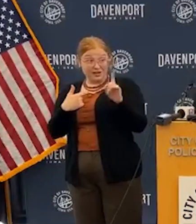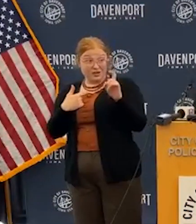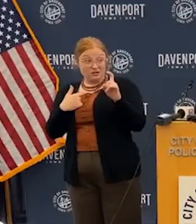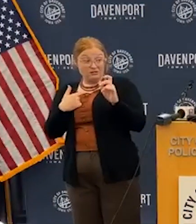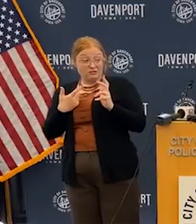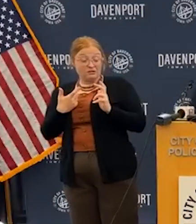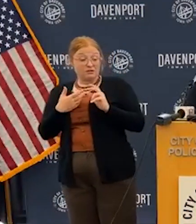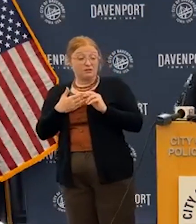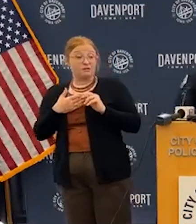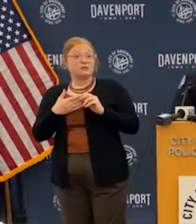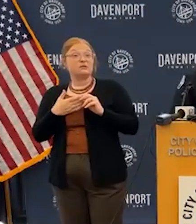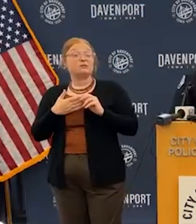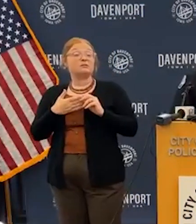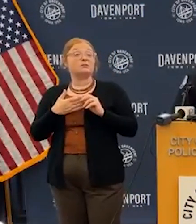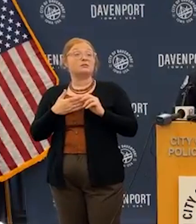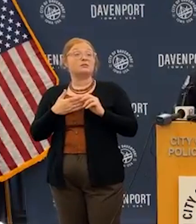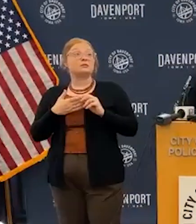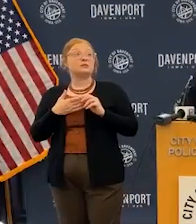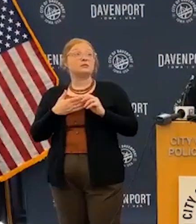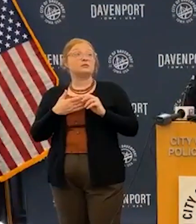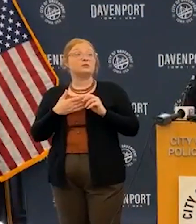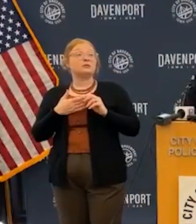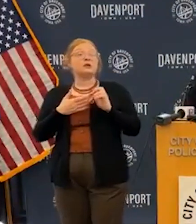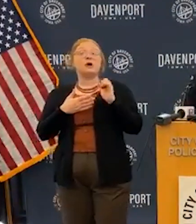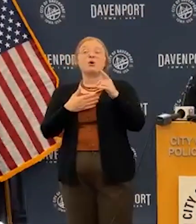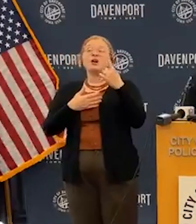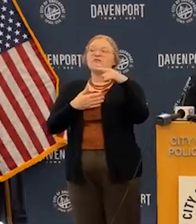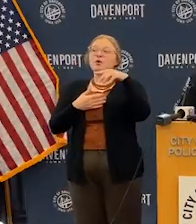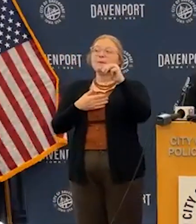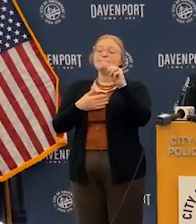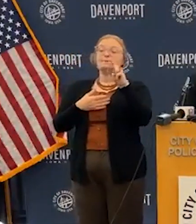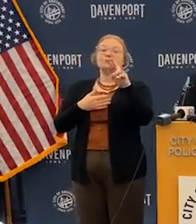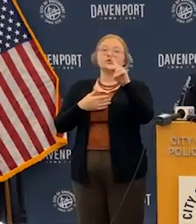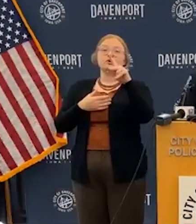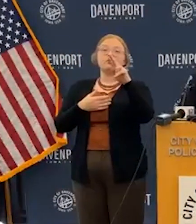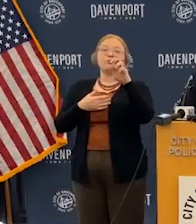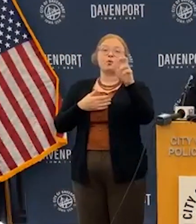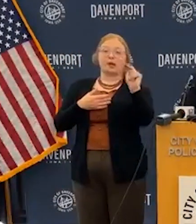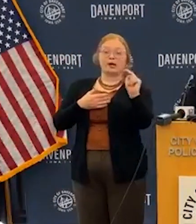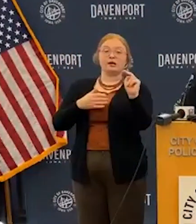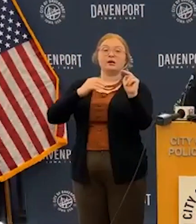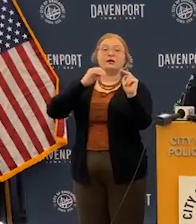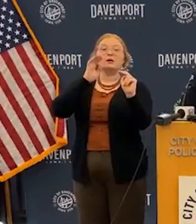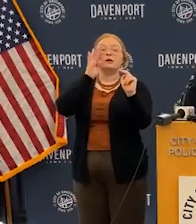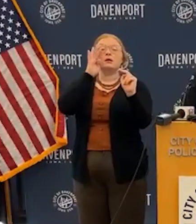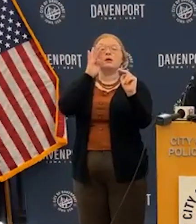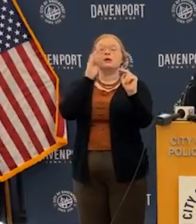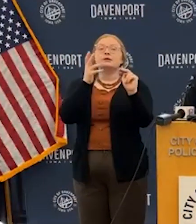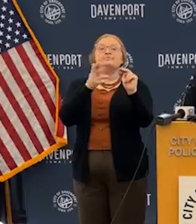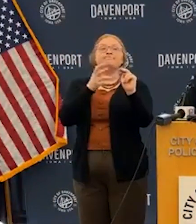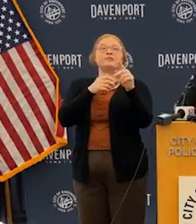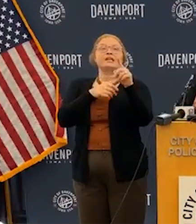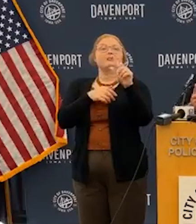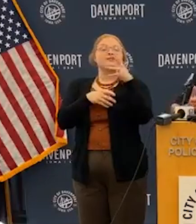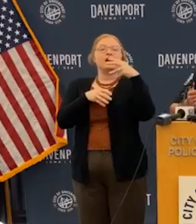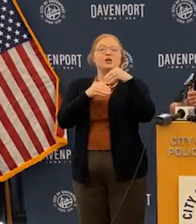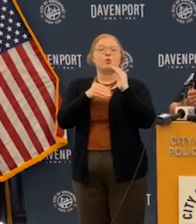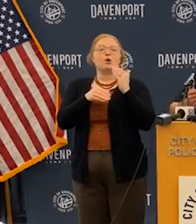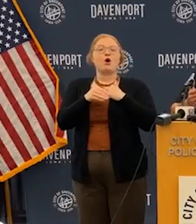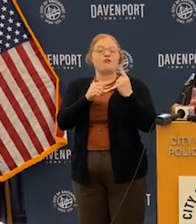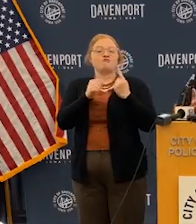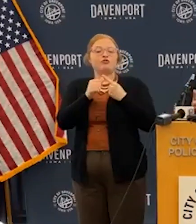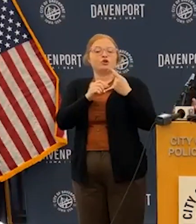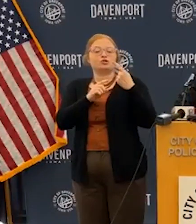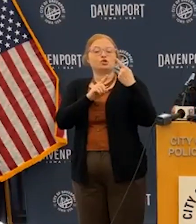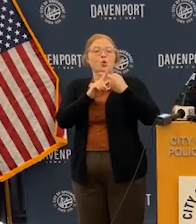for Mr. Prien, he was not a part of the initial rental from the management team. He was